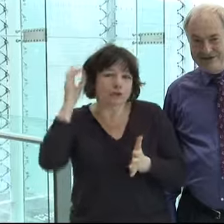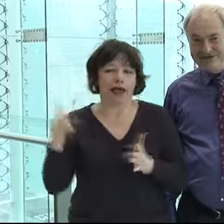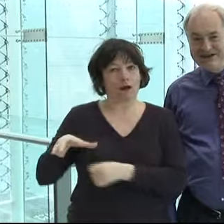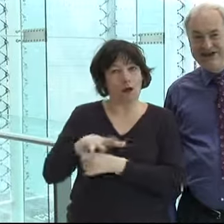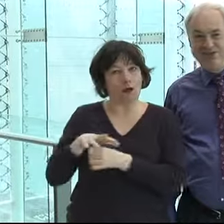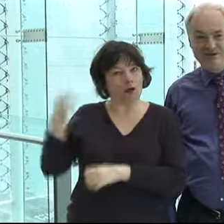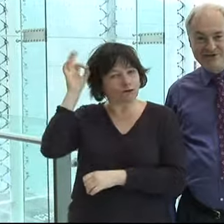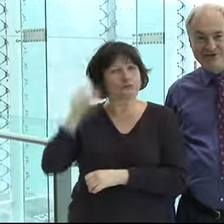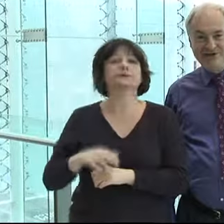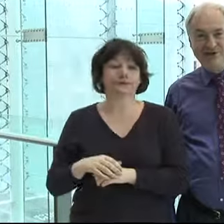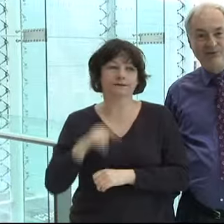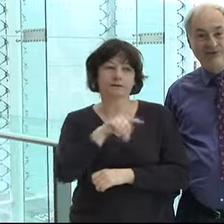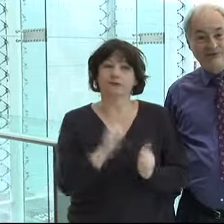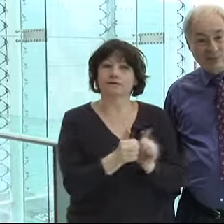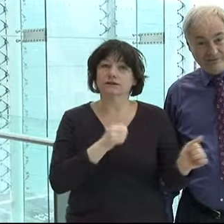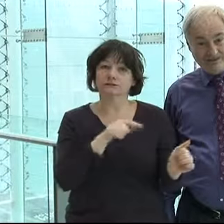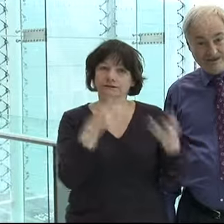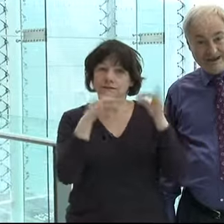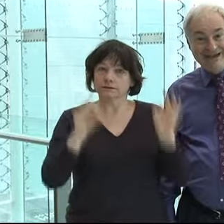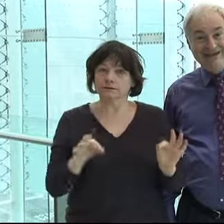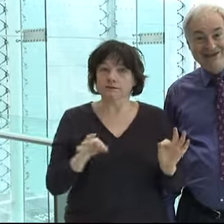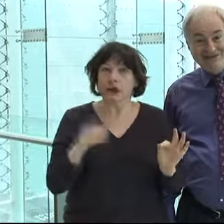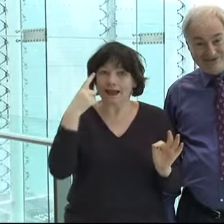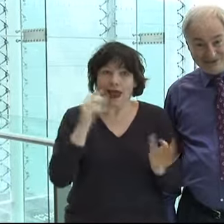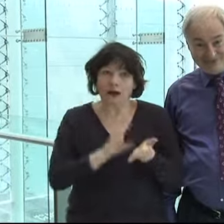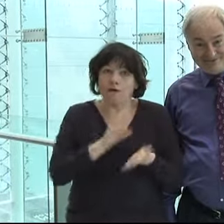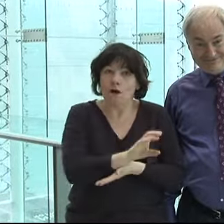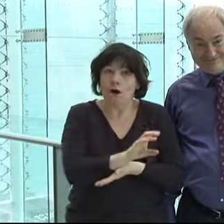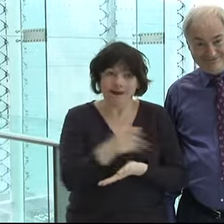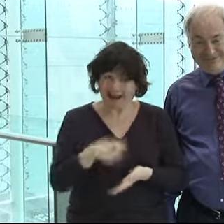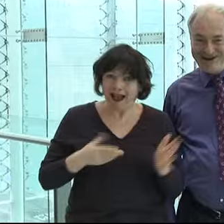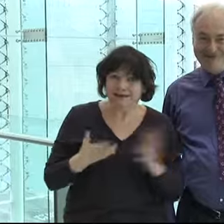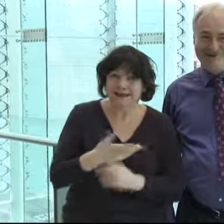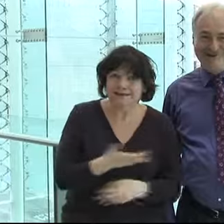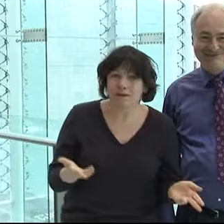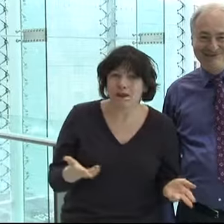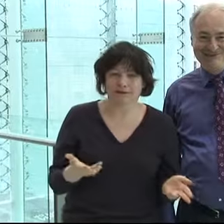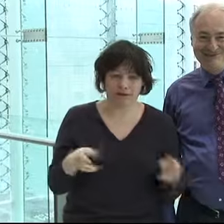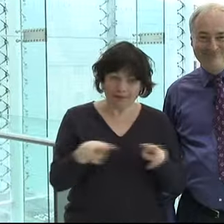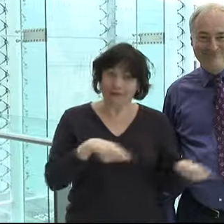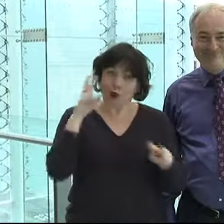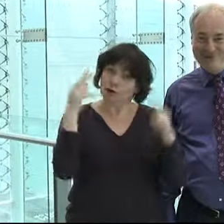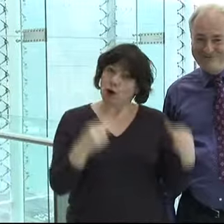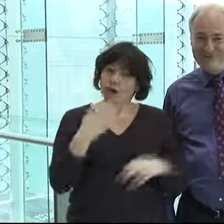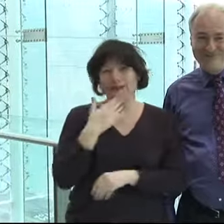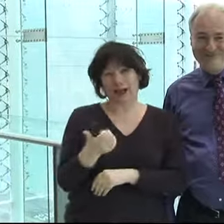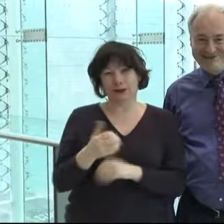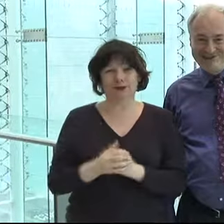Krazy Kat Productions are both affordable and accessible. Thank you for watching this video. We look forward to seeing you at the